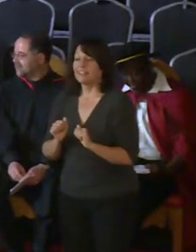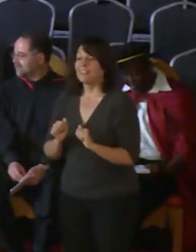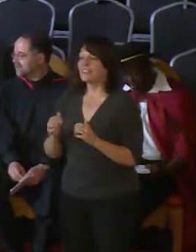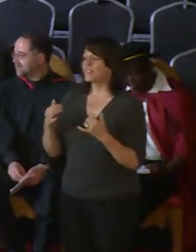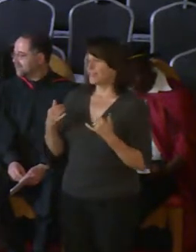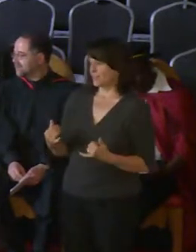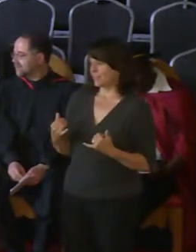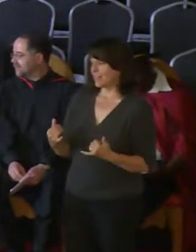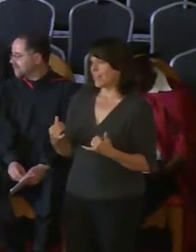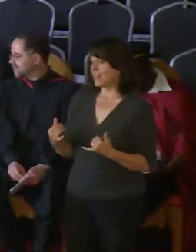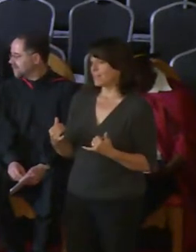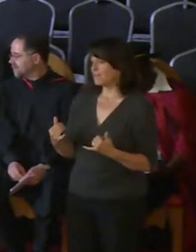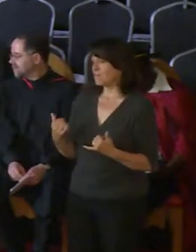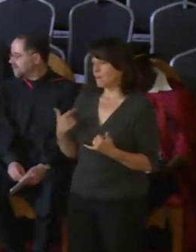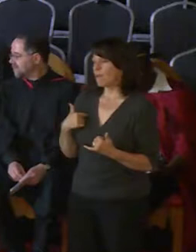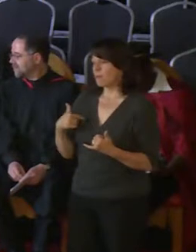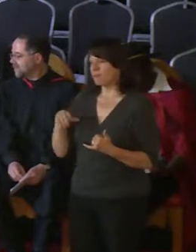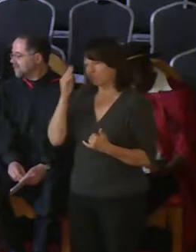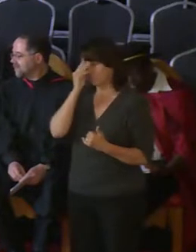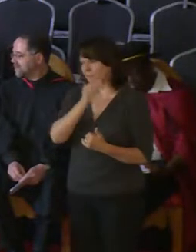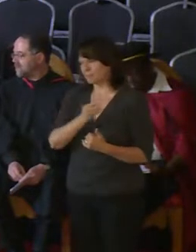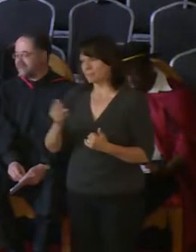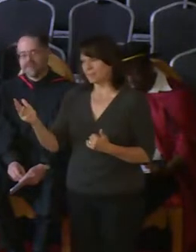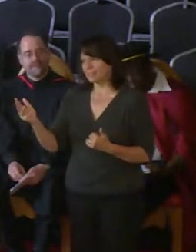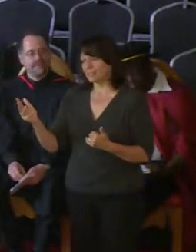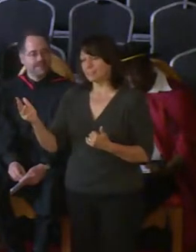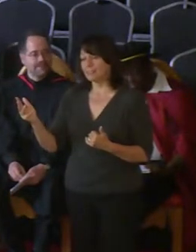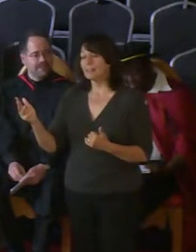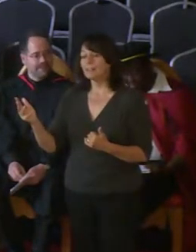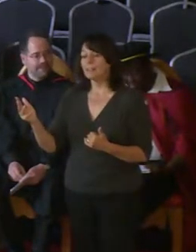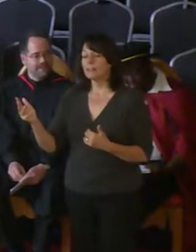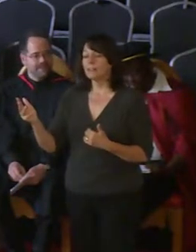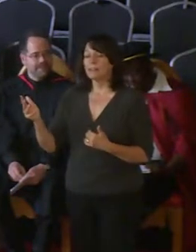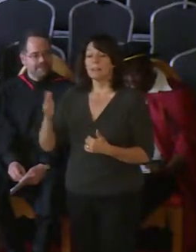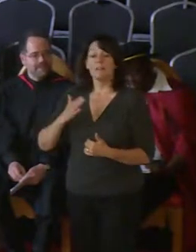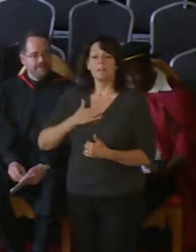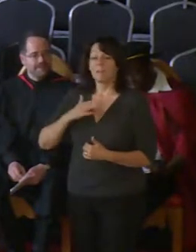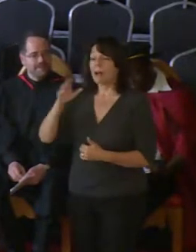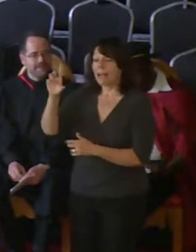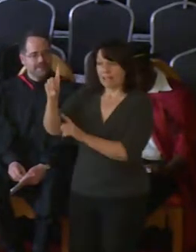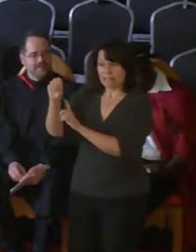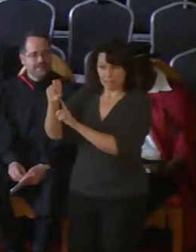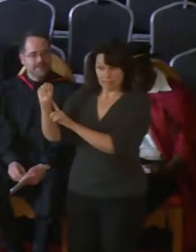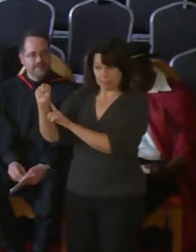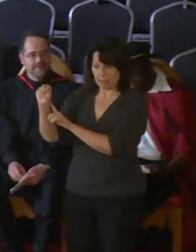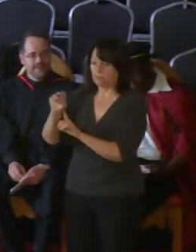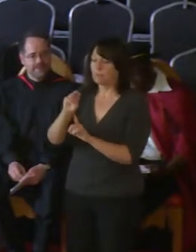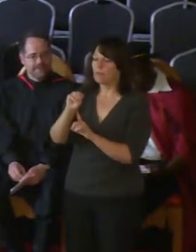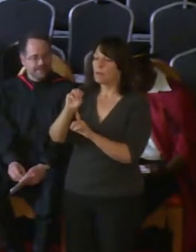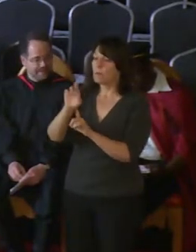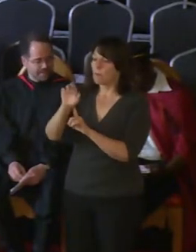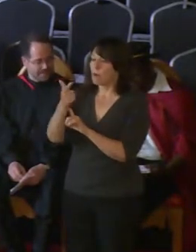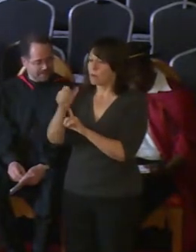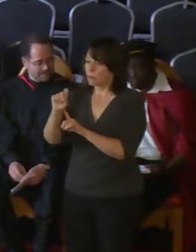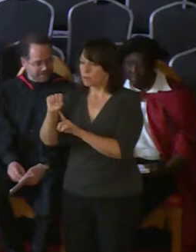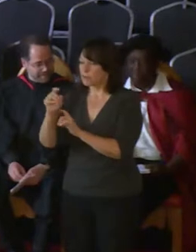Today, I want to instill in you a belief my dean, Margaret McCready,